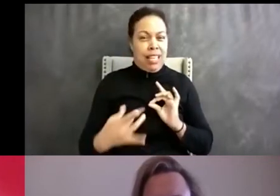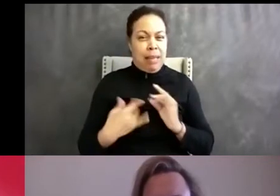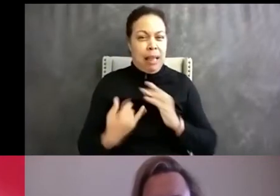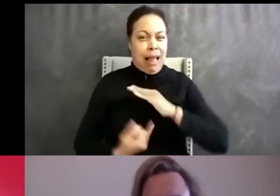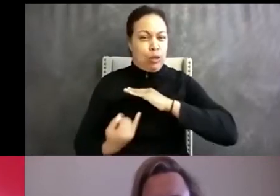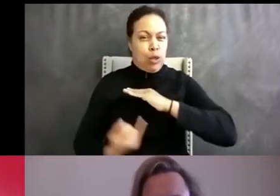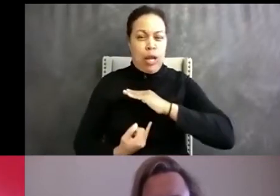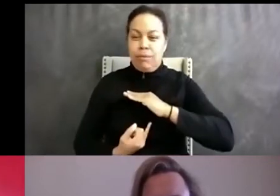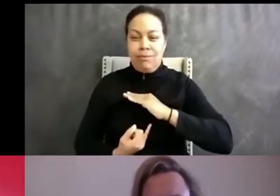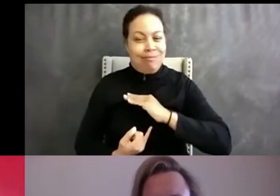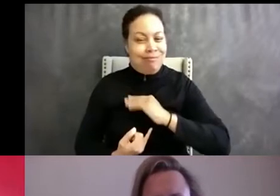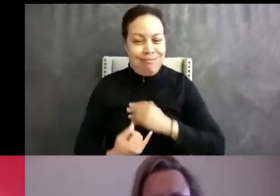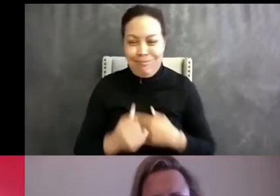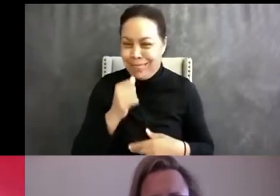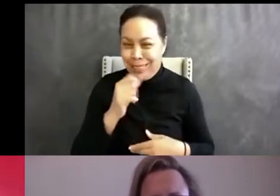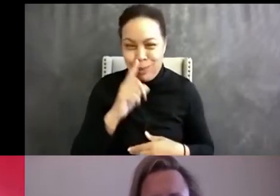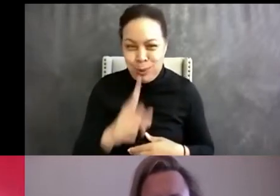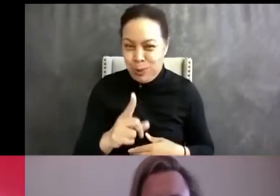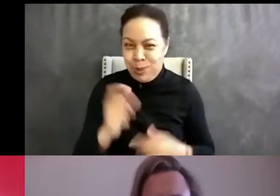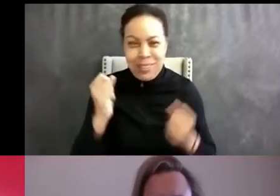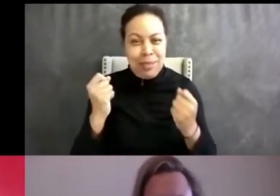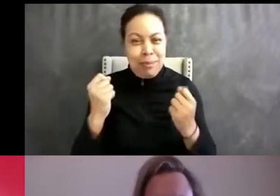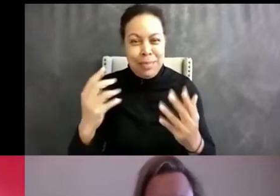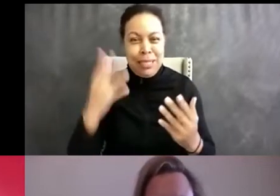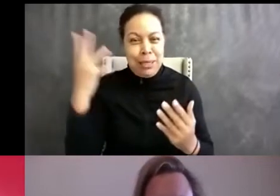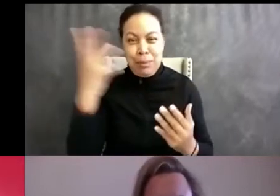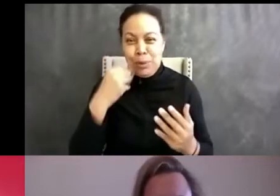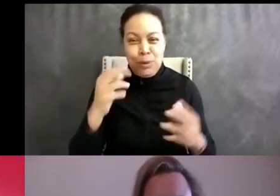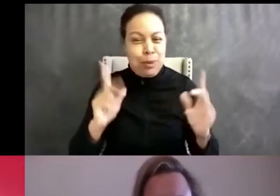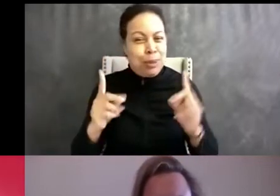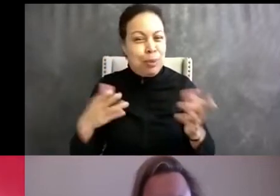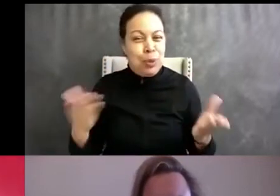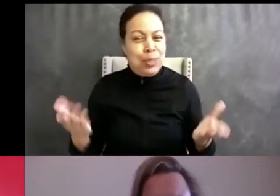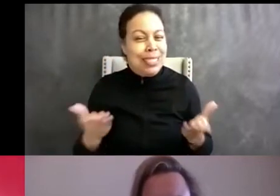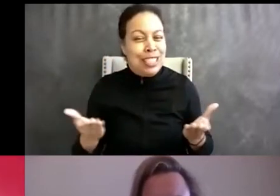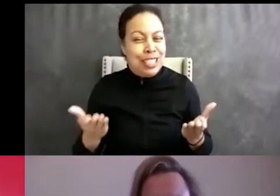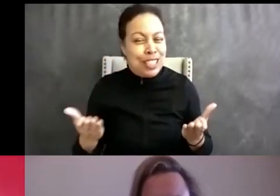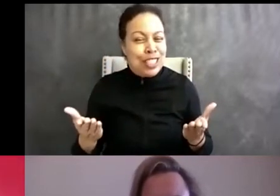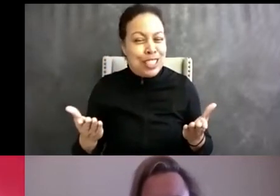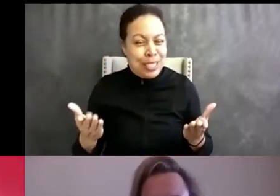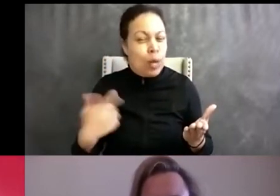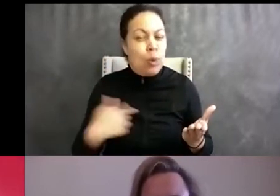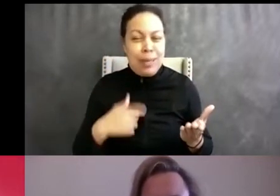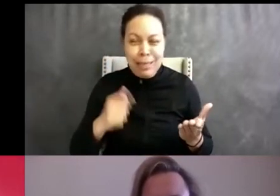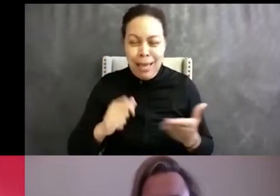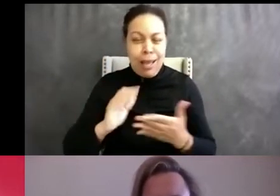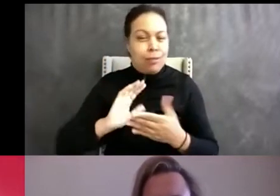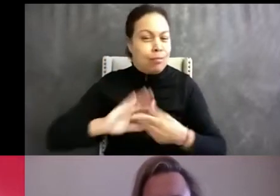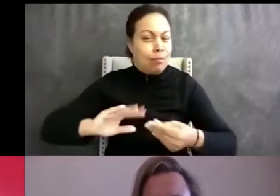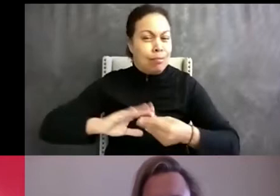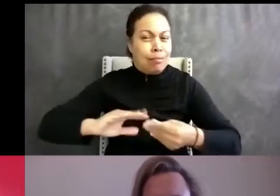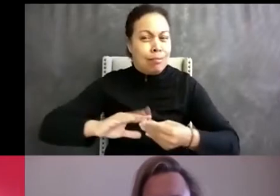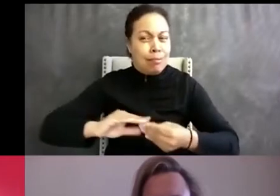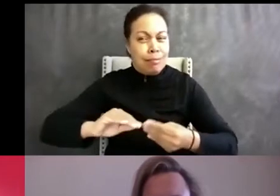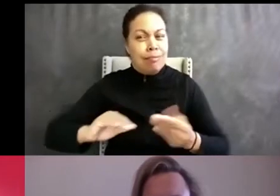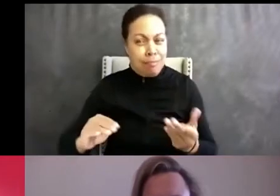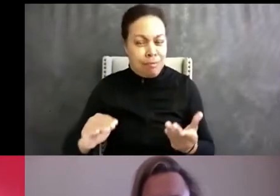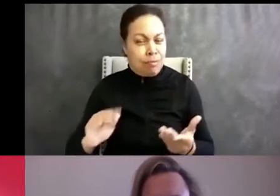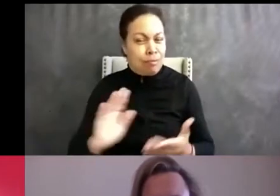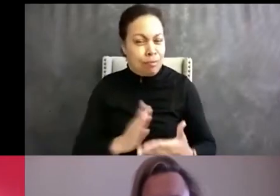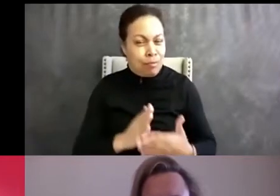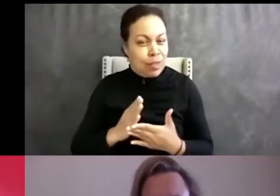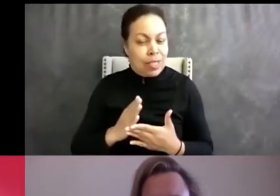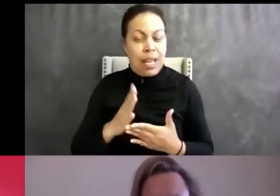We have so many beautiful folks who are joining us today to create stories. And I